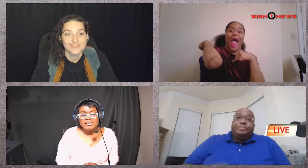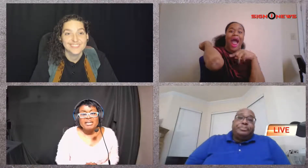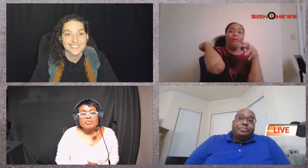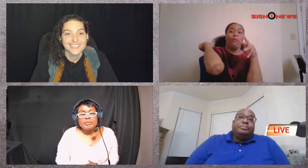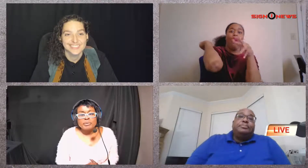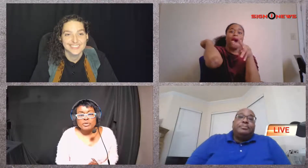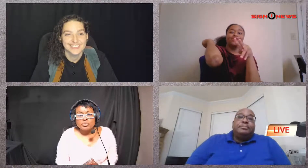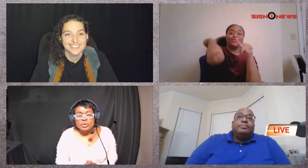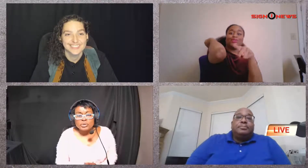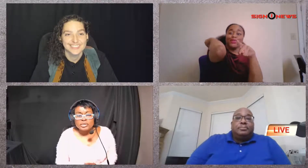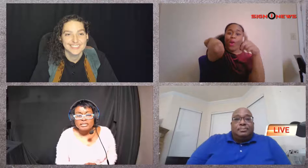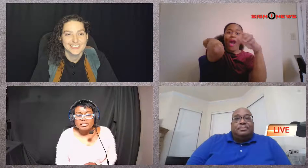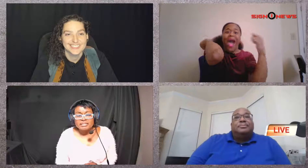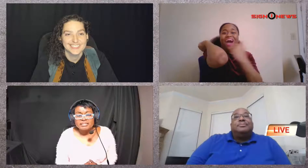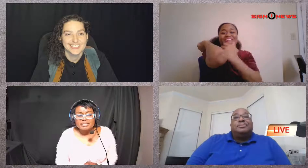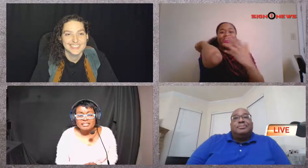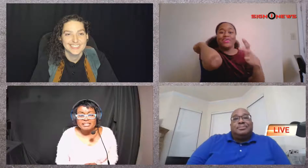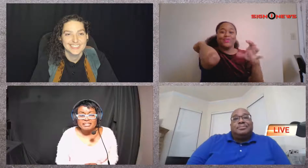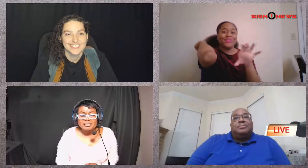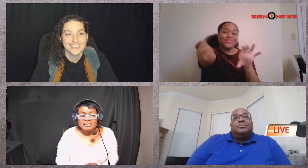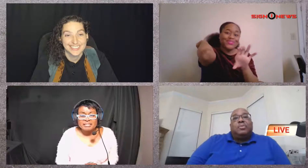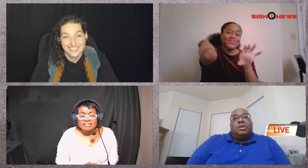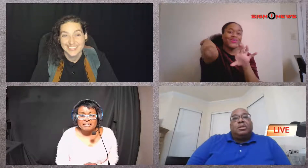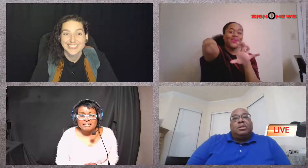Yep. Remember you wrote